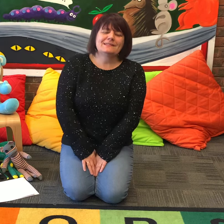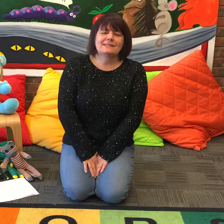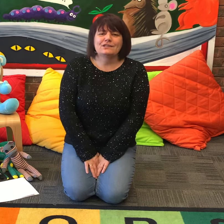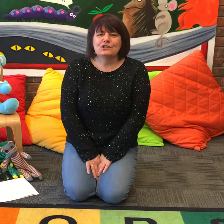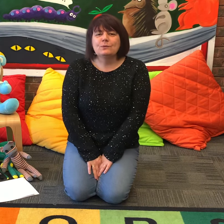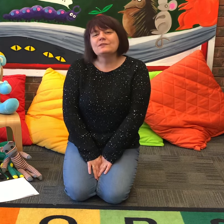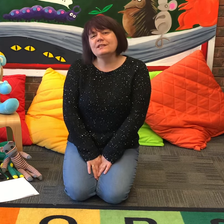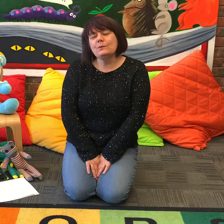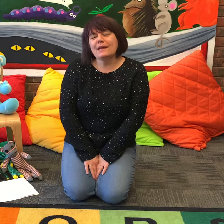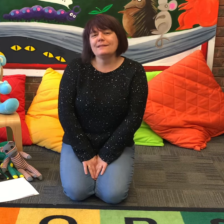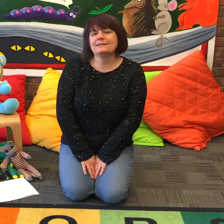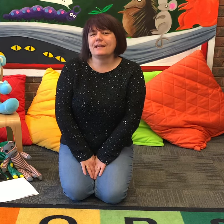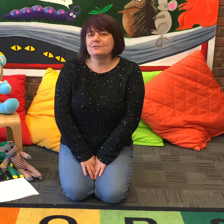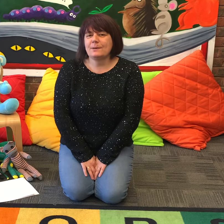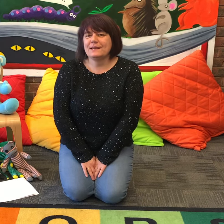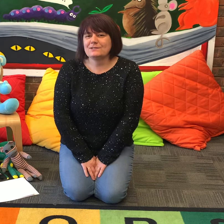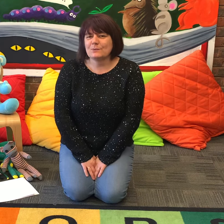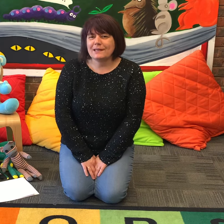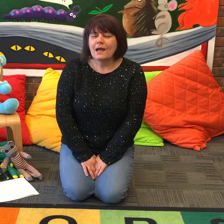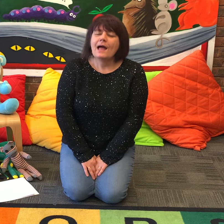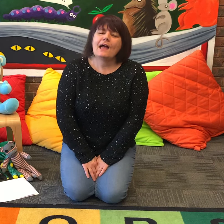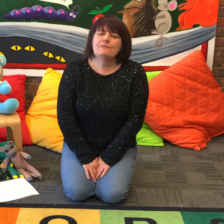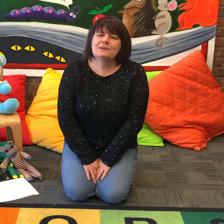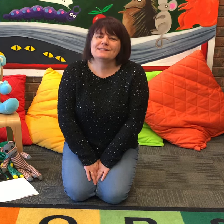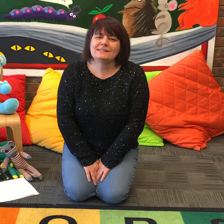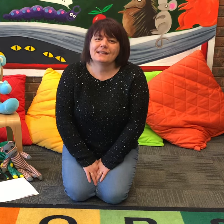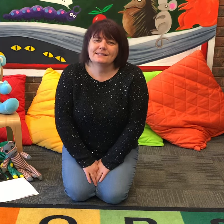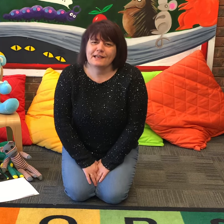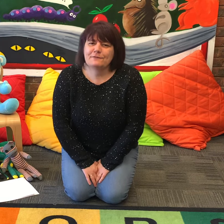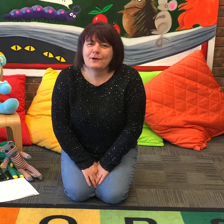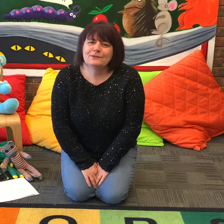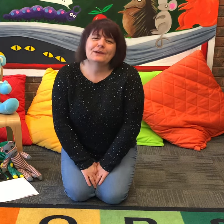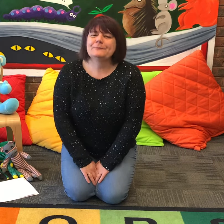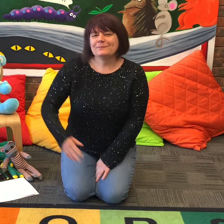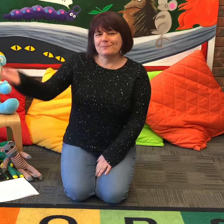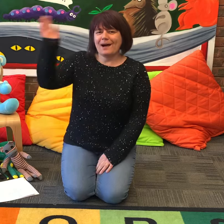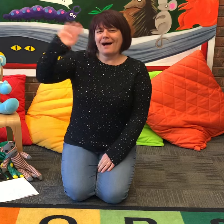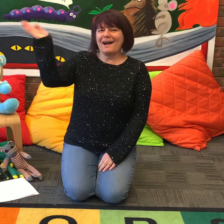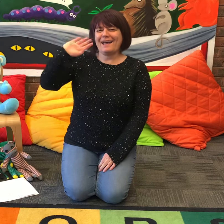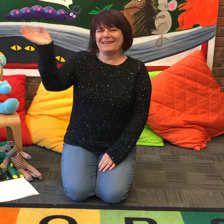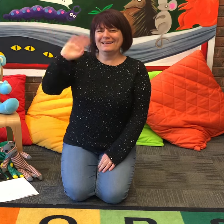session. We'll see you again at the same time next week. Everybody stay safe, won't you? Bye.